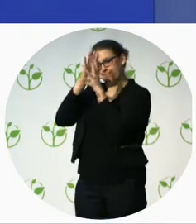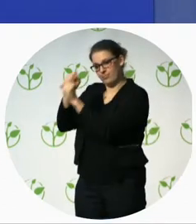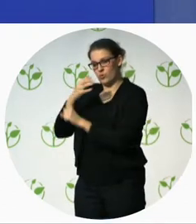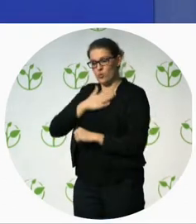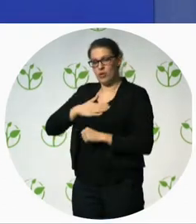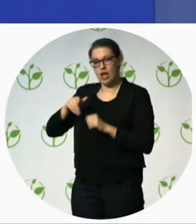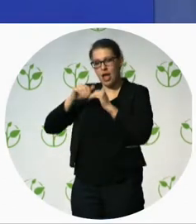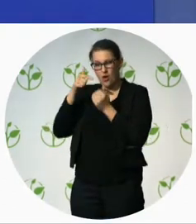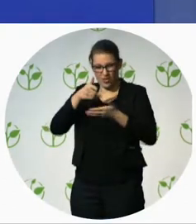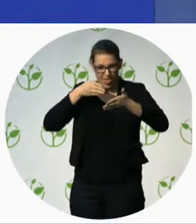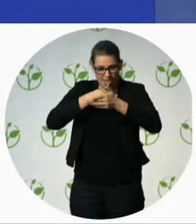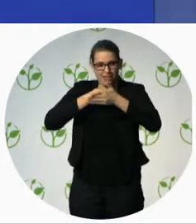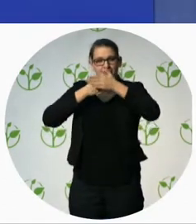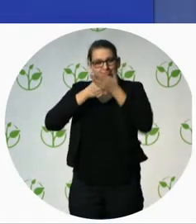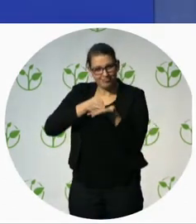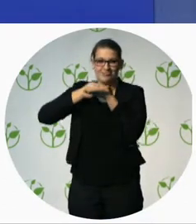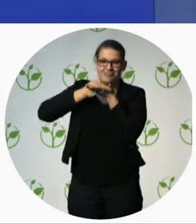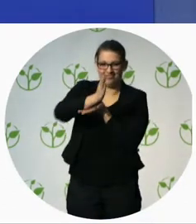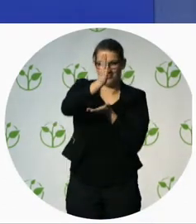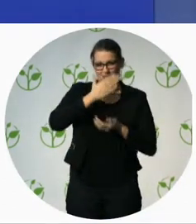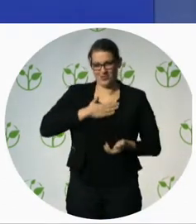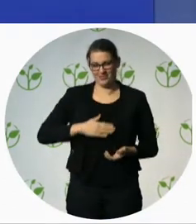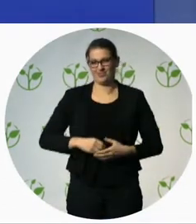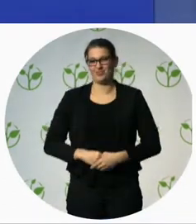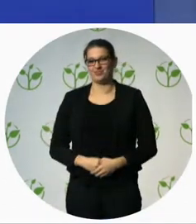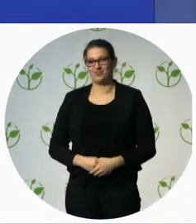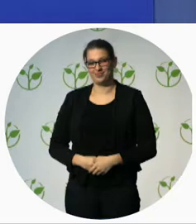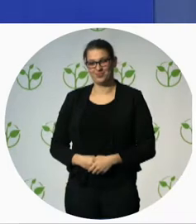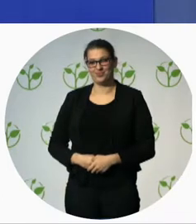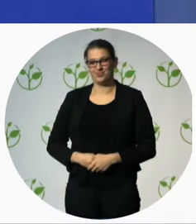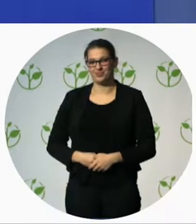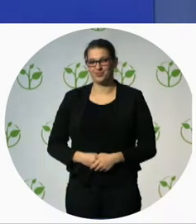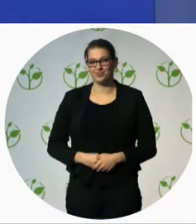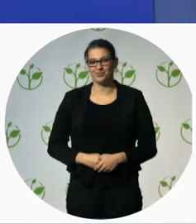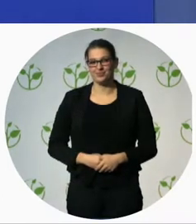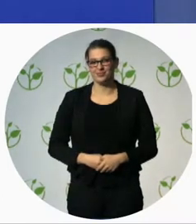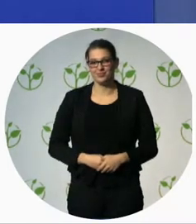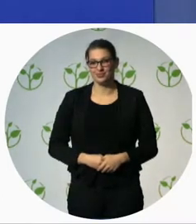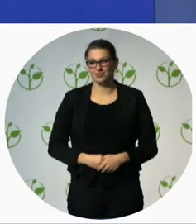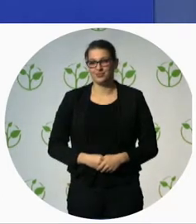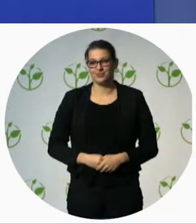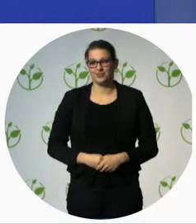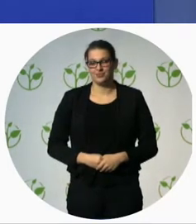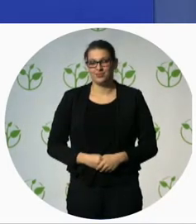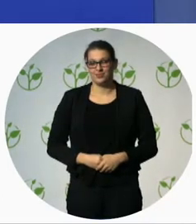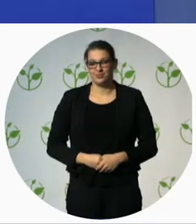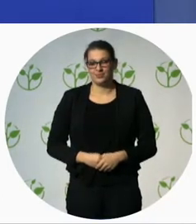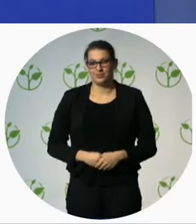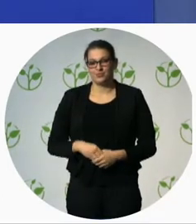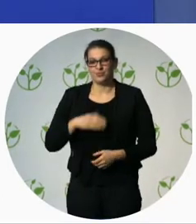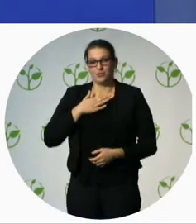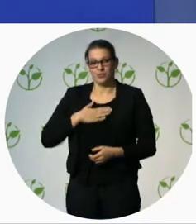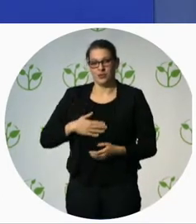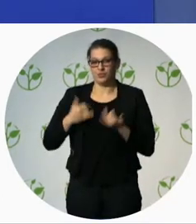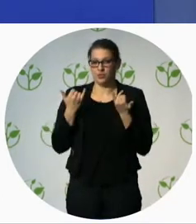the work that we have been doing in order to obtain solutions for accessibility. I'm going to focus